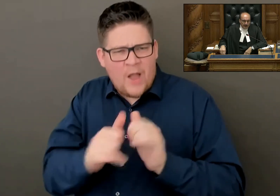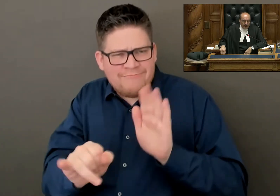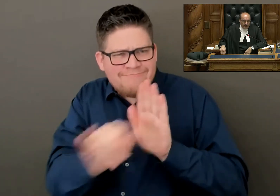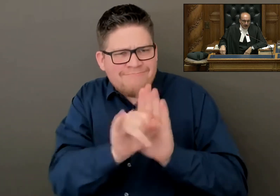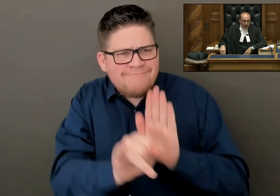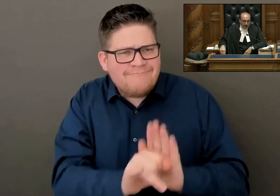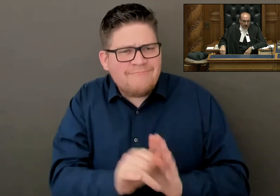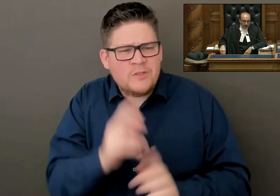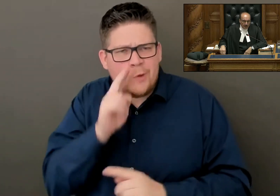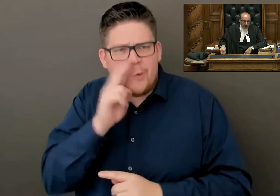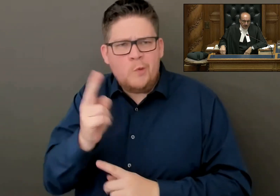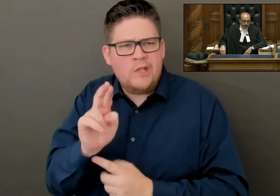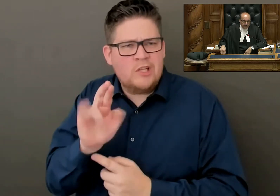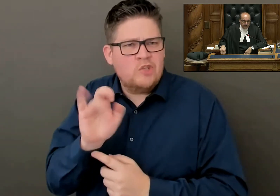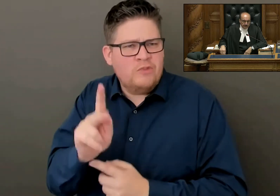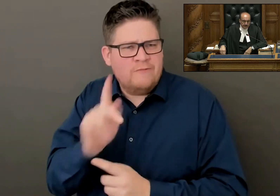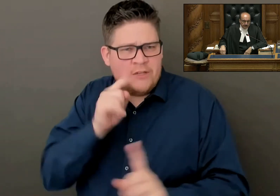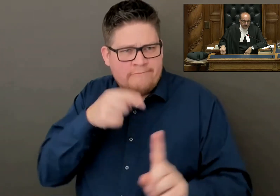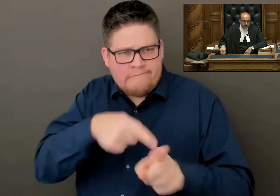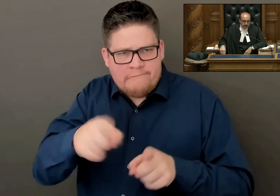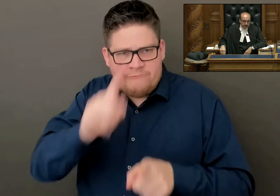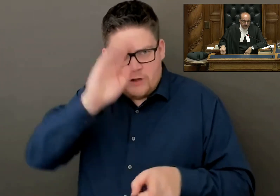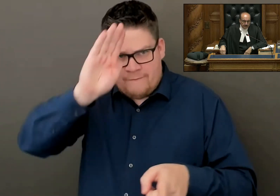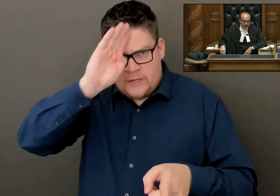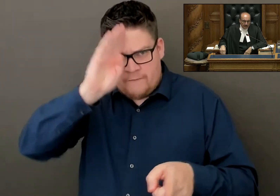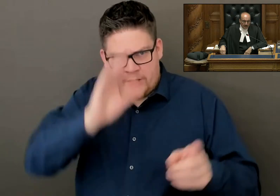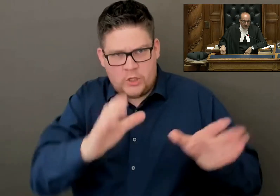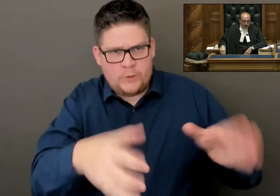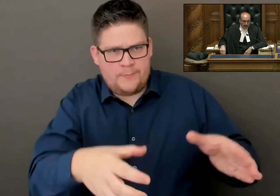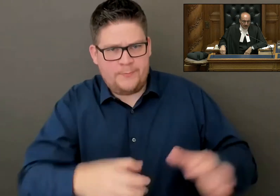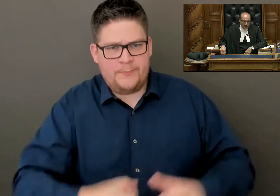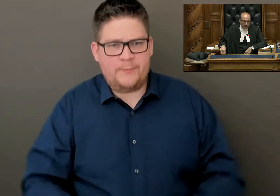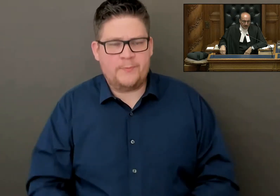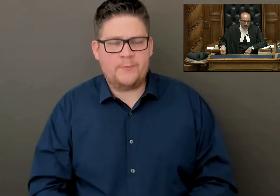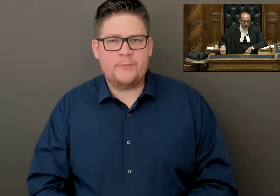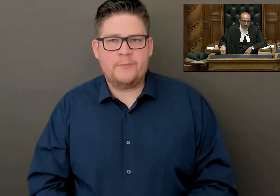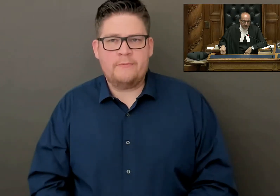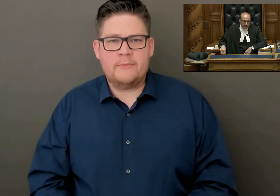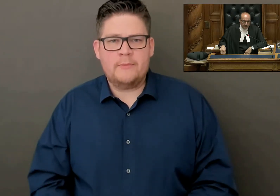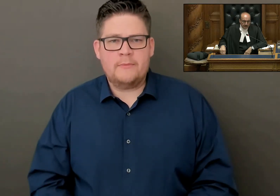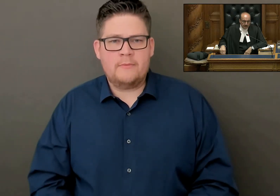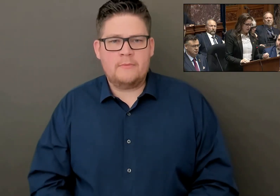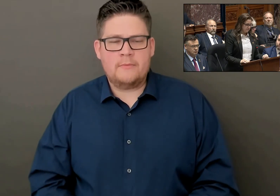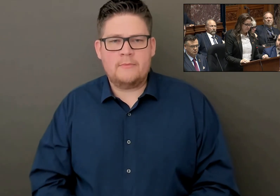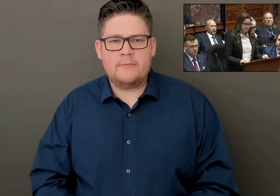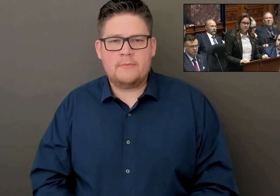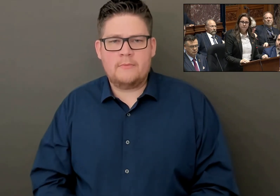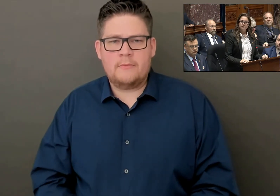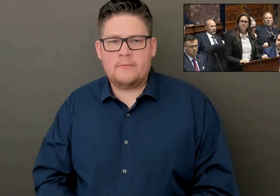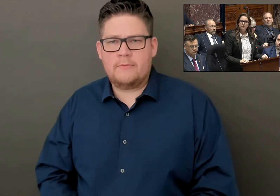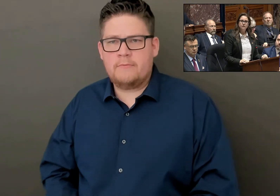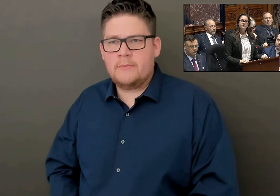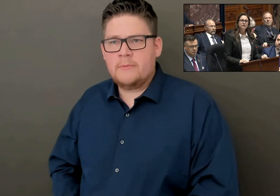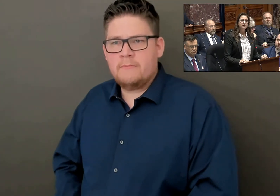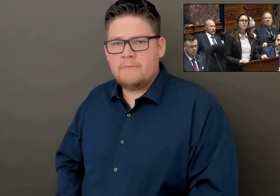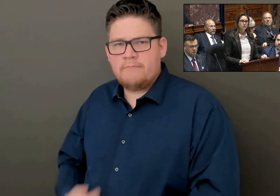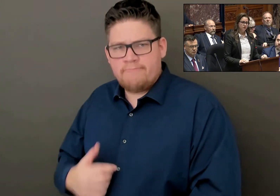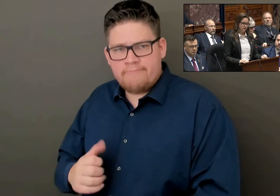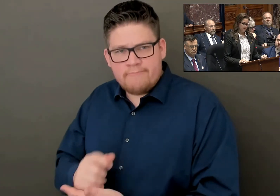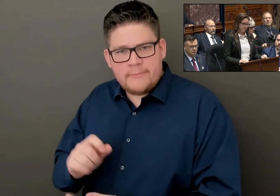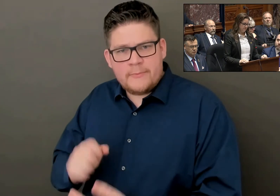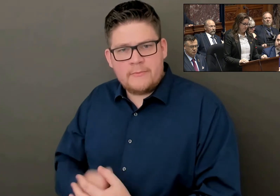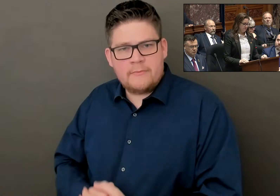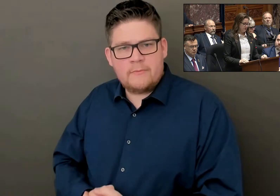Member for Langley Walnut Grove. Thank you, Mr. Speaker. You wake up to the fire alarm. You smell